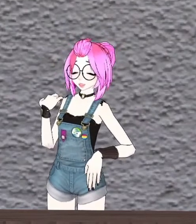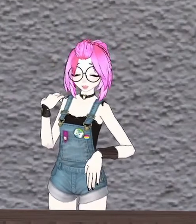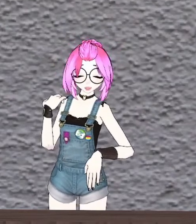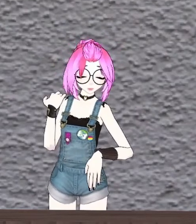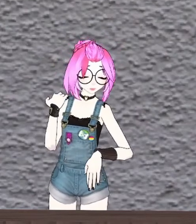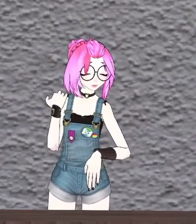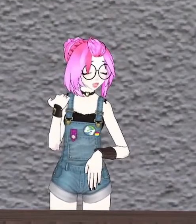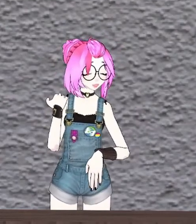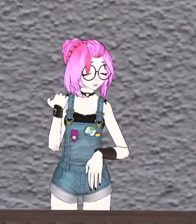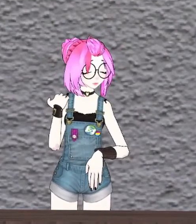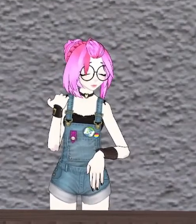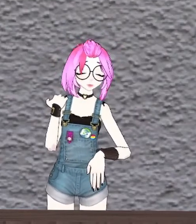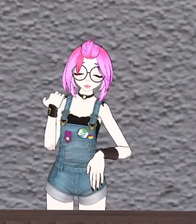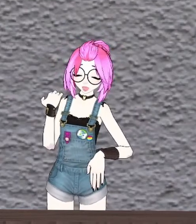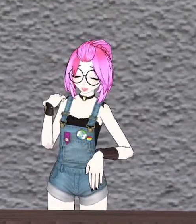that. Boss.